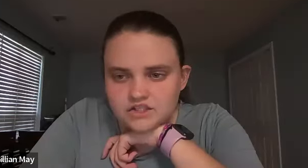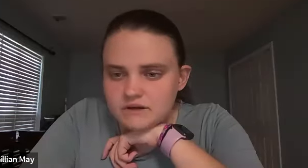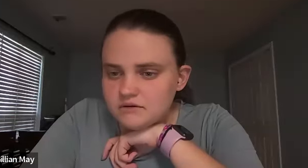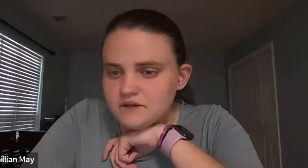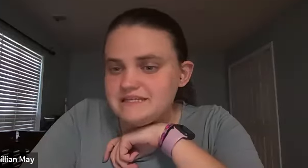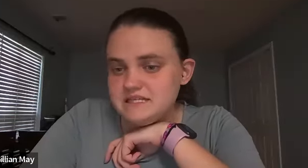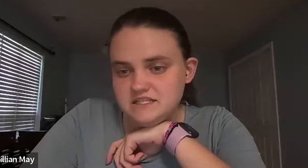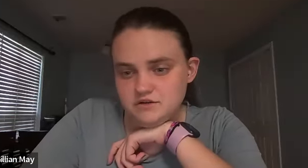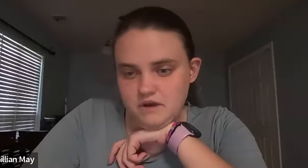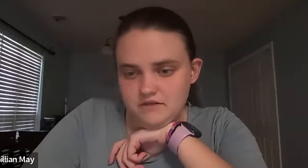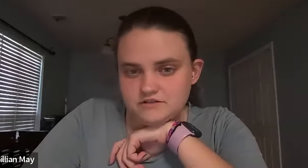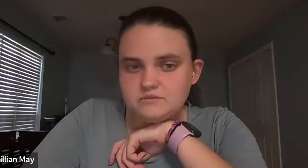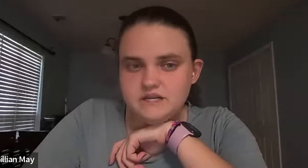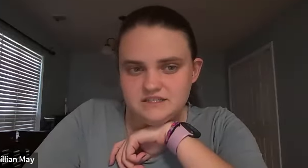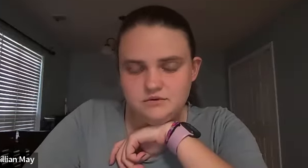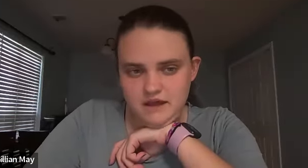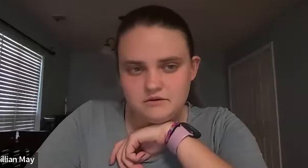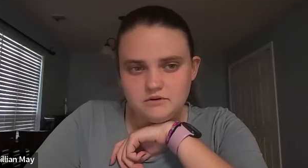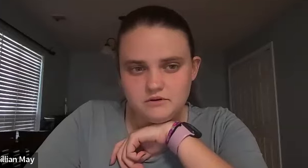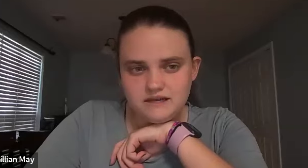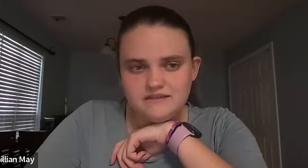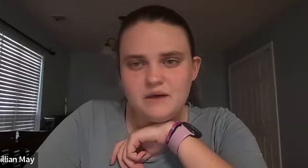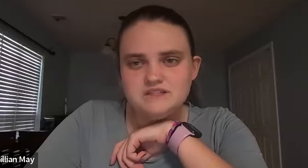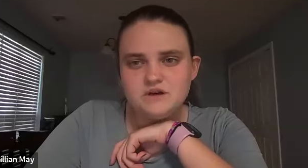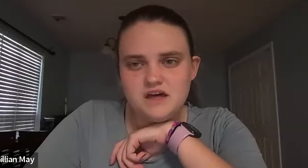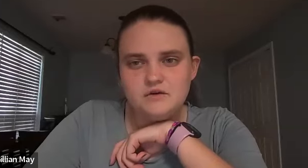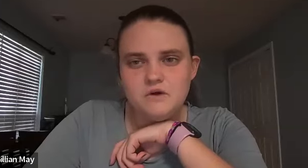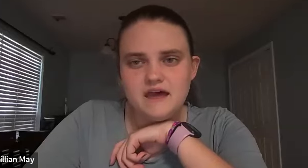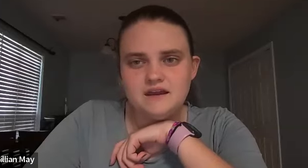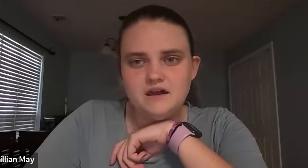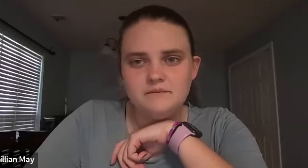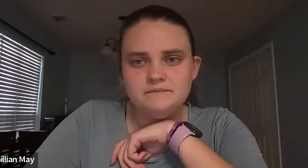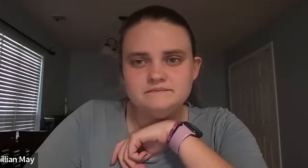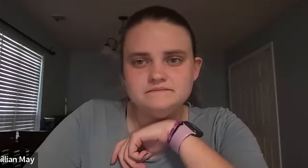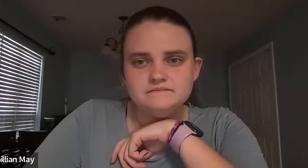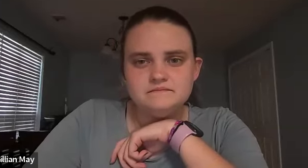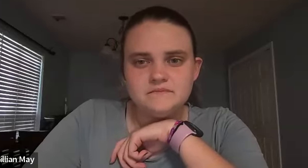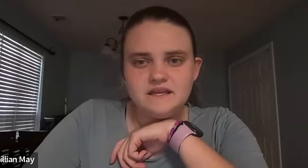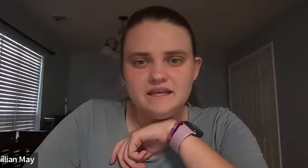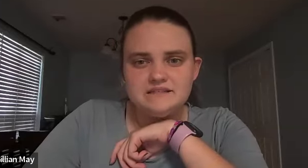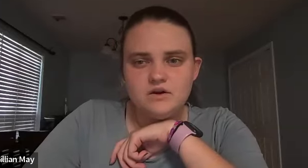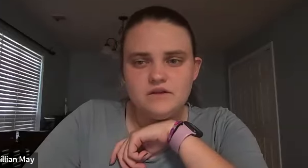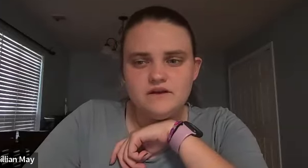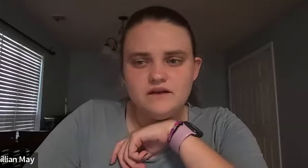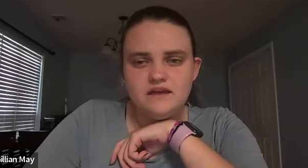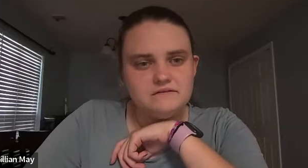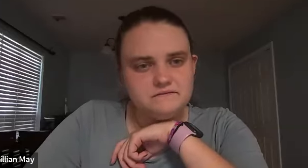So I don't think we did do weather. So we can do weather real quick. That one's another one that is on the, if like